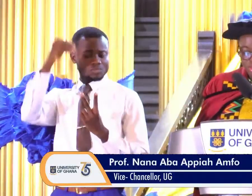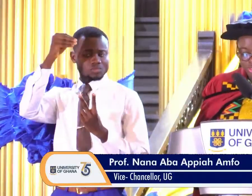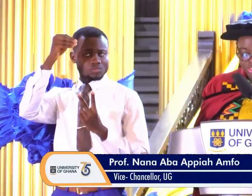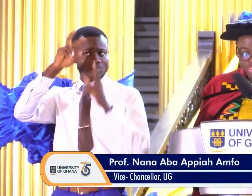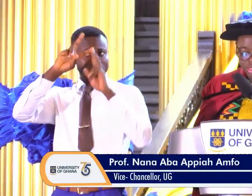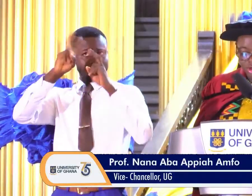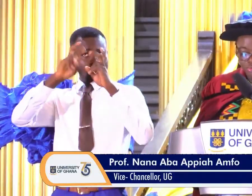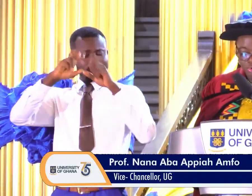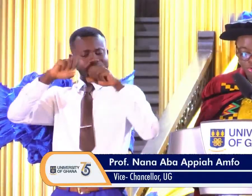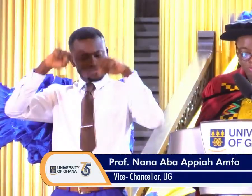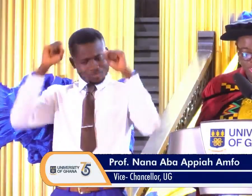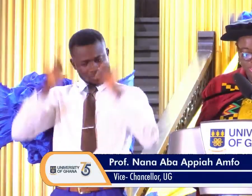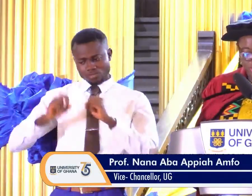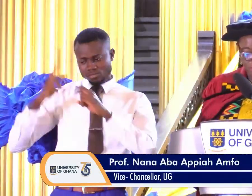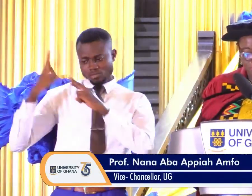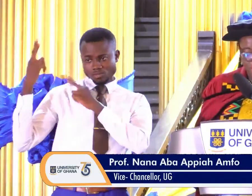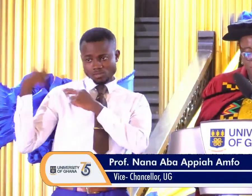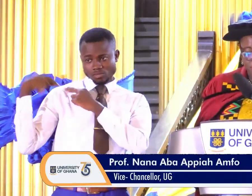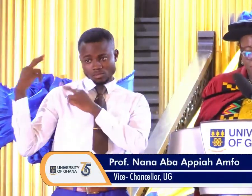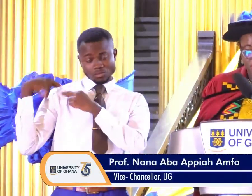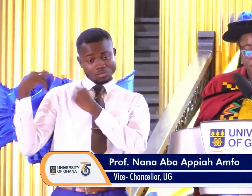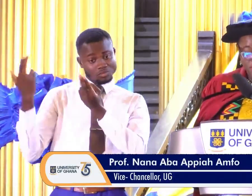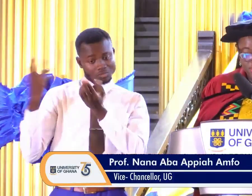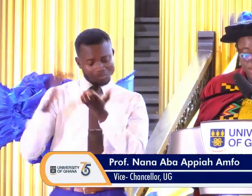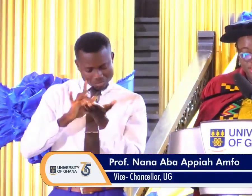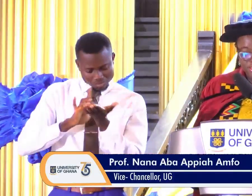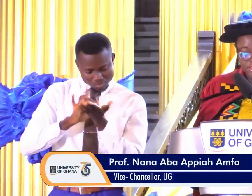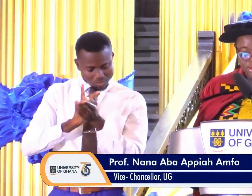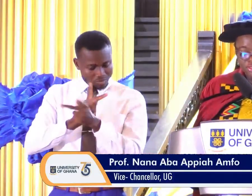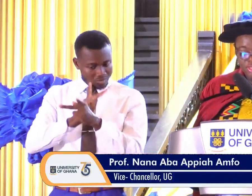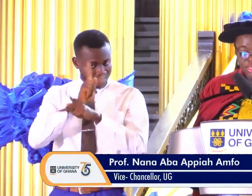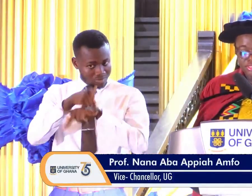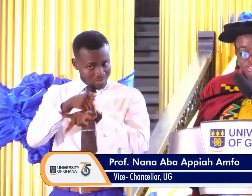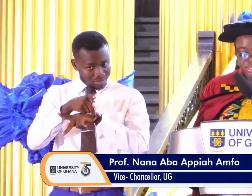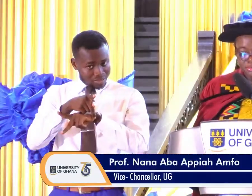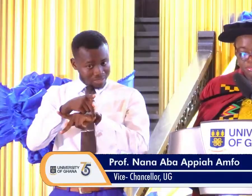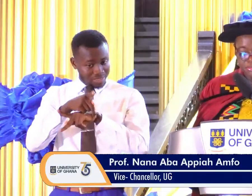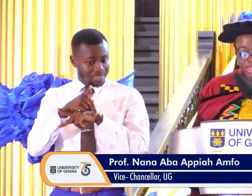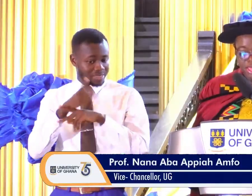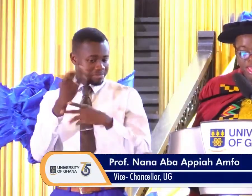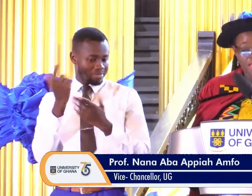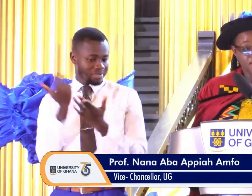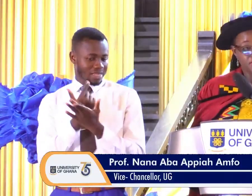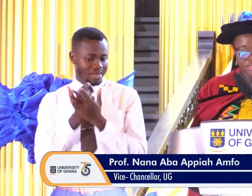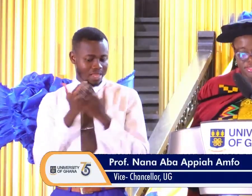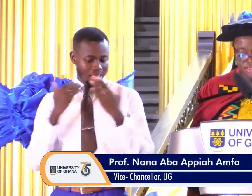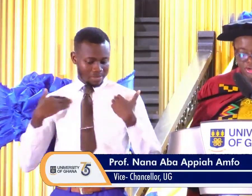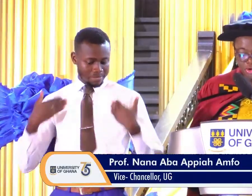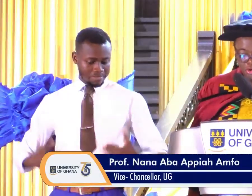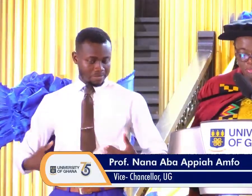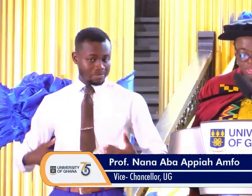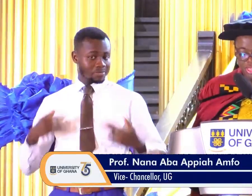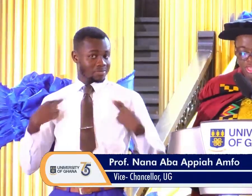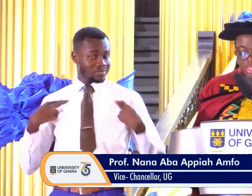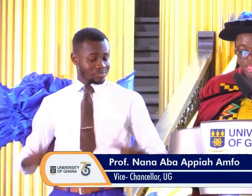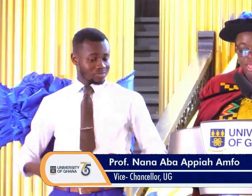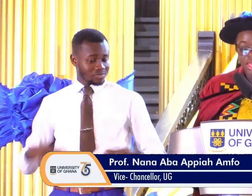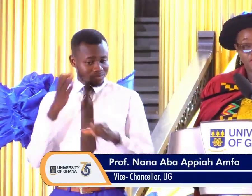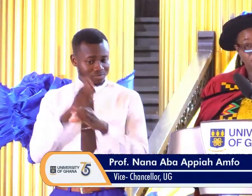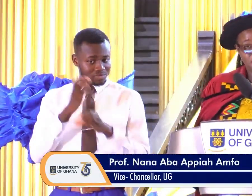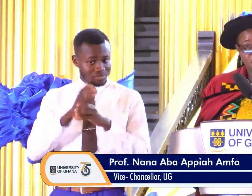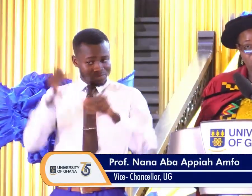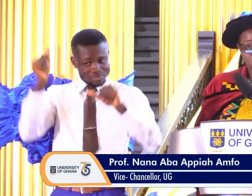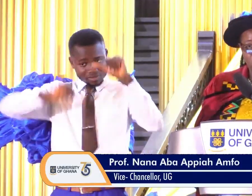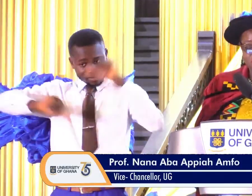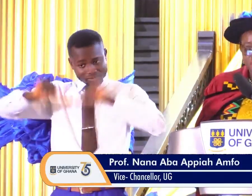the potential role of medicinal plants in Ghana's healthcare system and economy. It